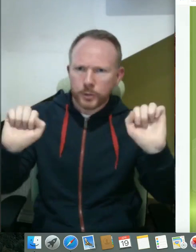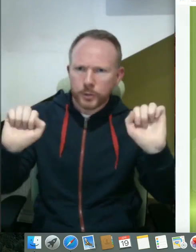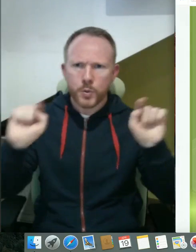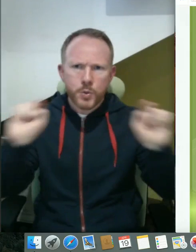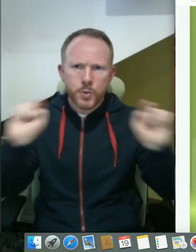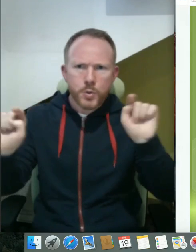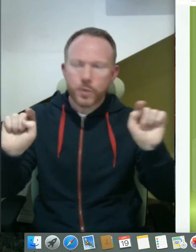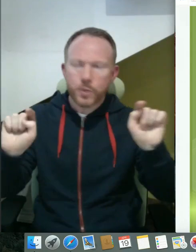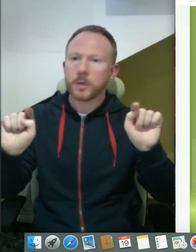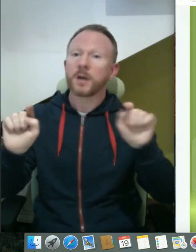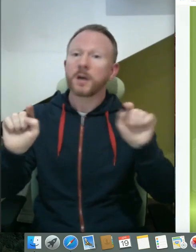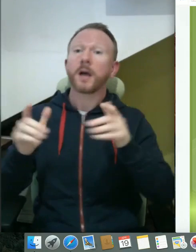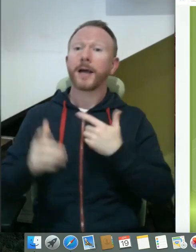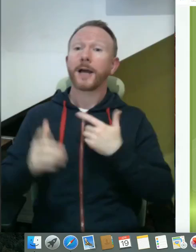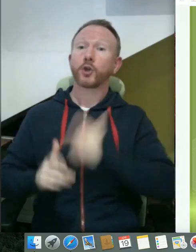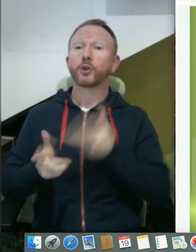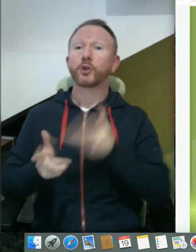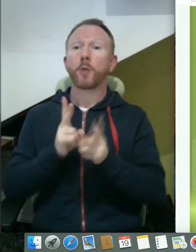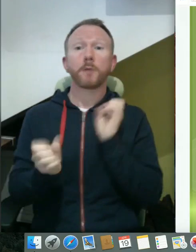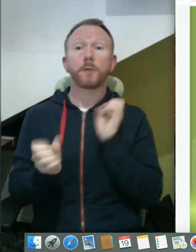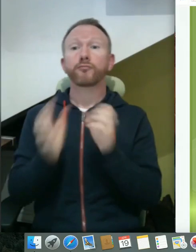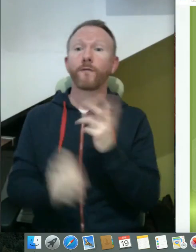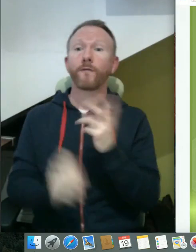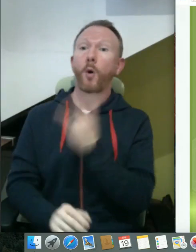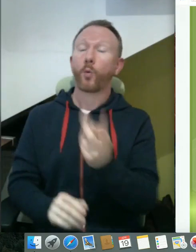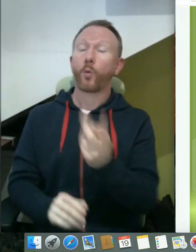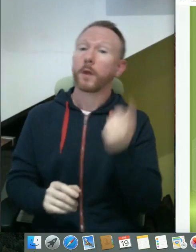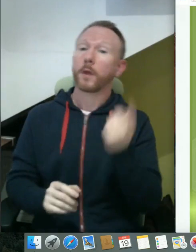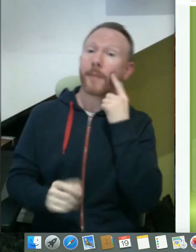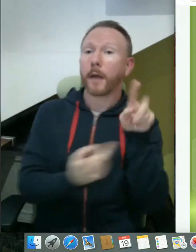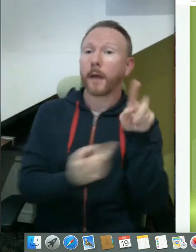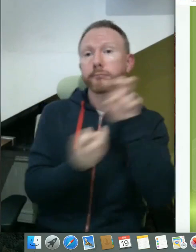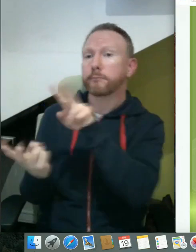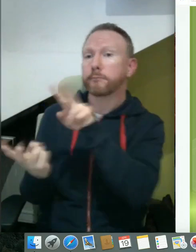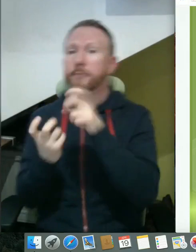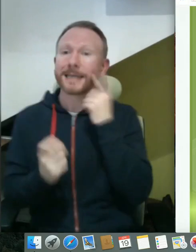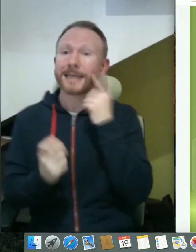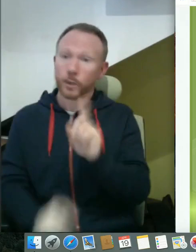so that the language needs of all deaf parties can be